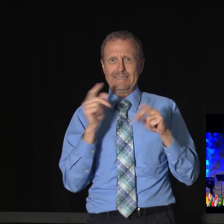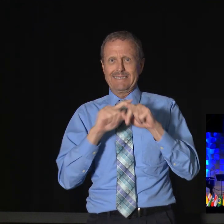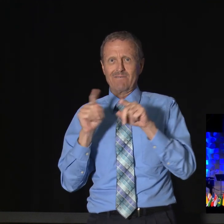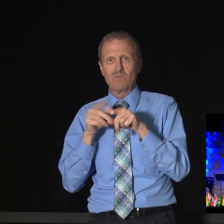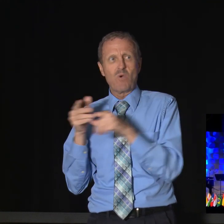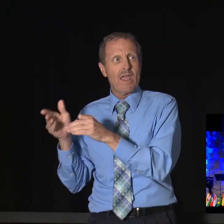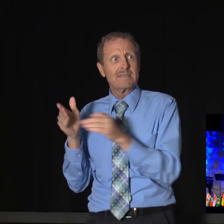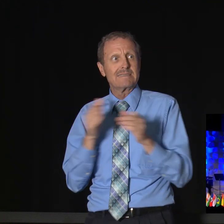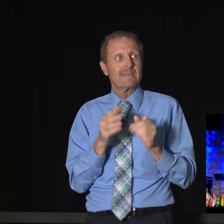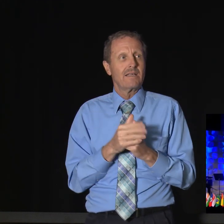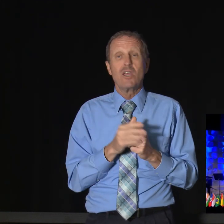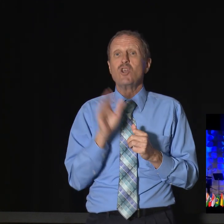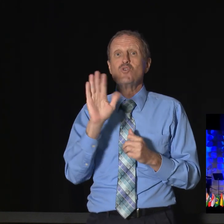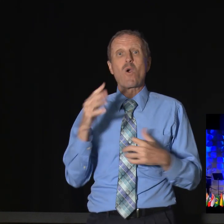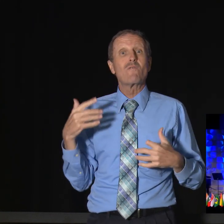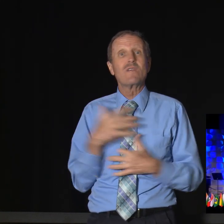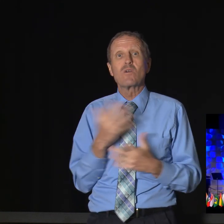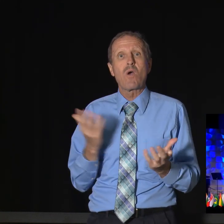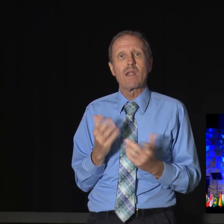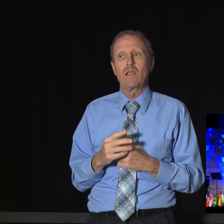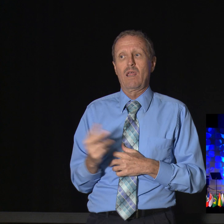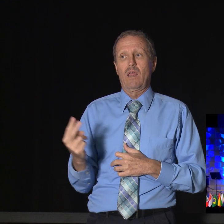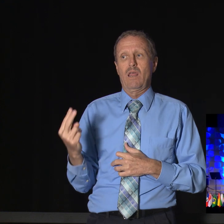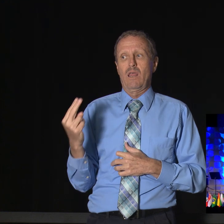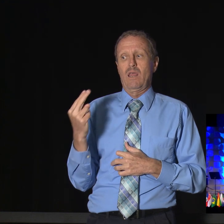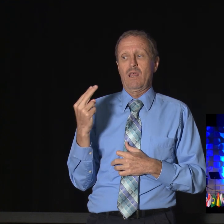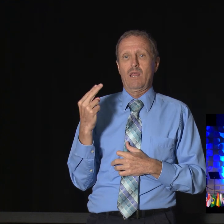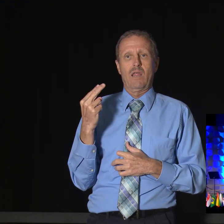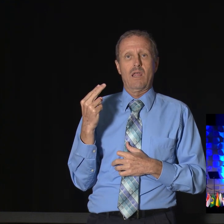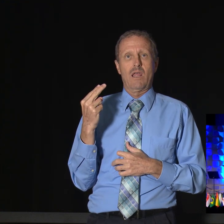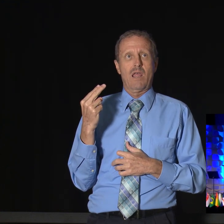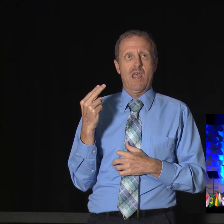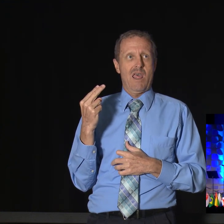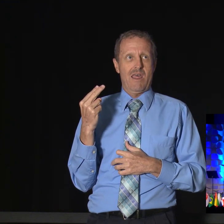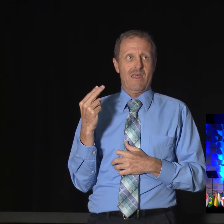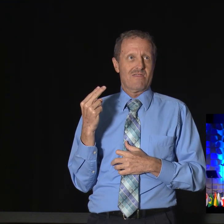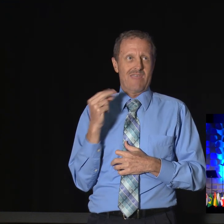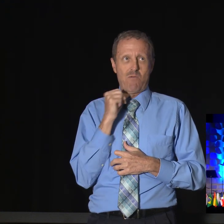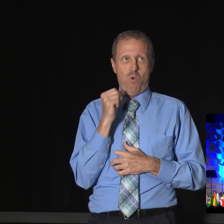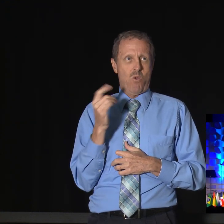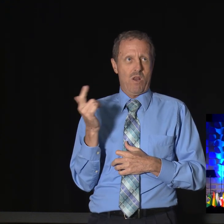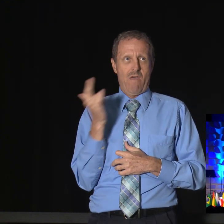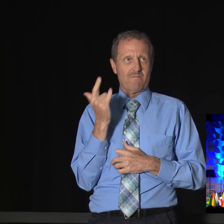your greatest fear is that you would lose that.